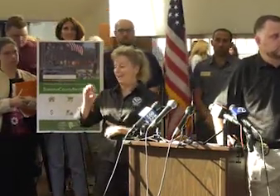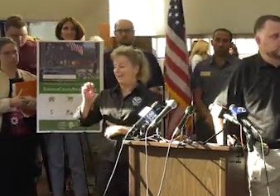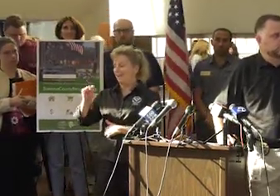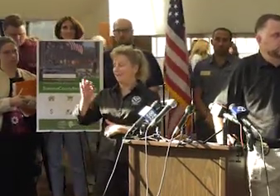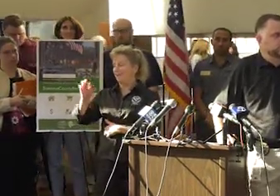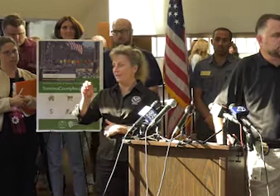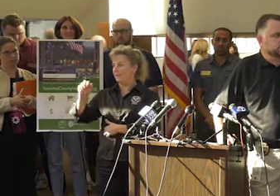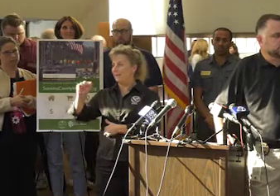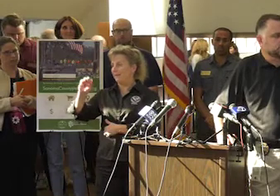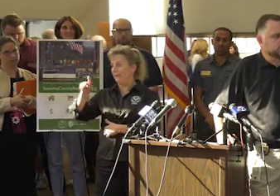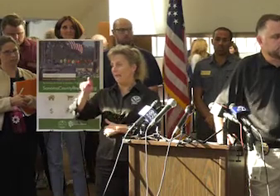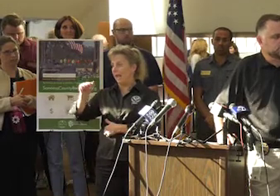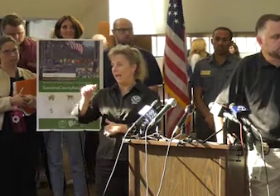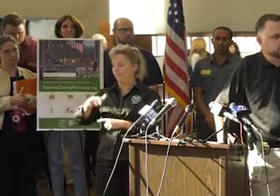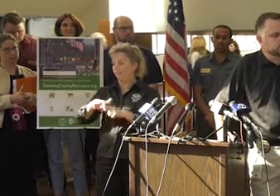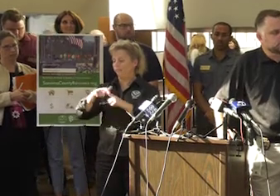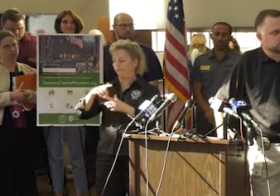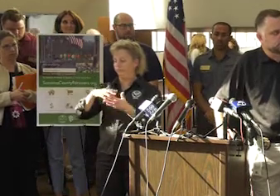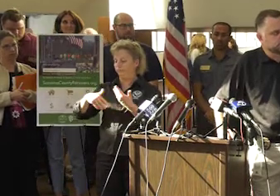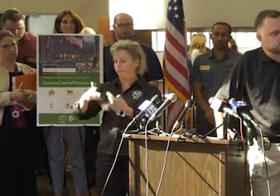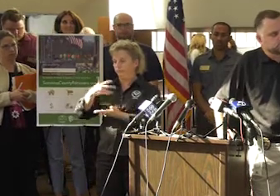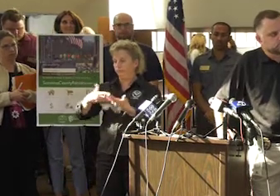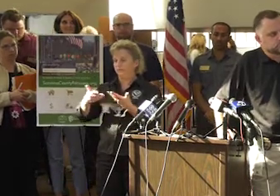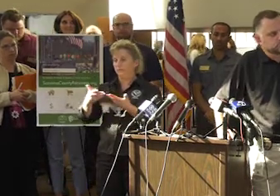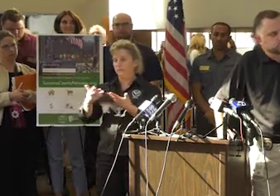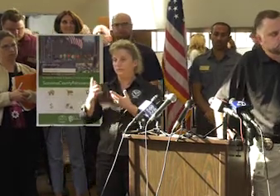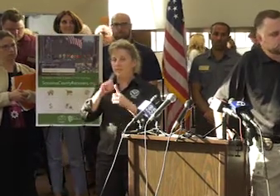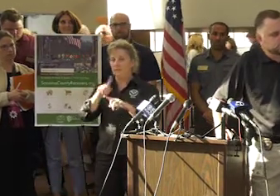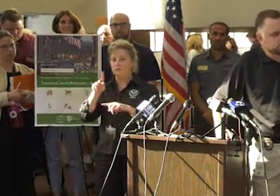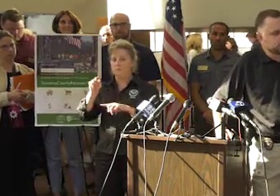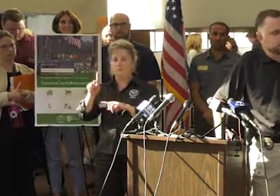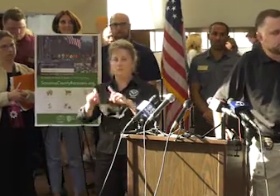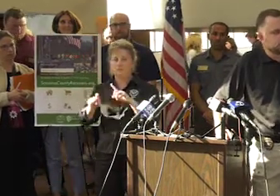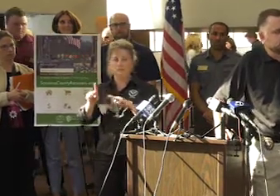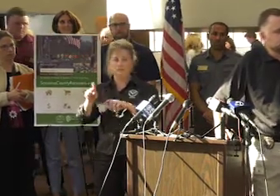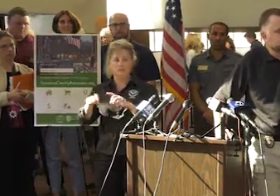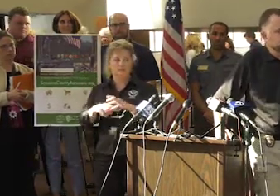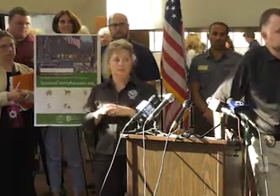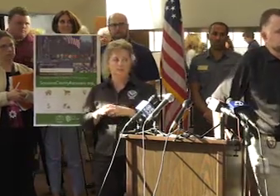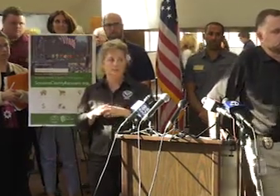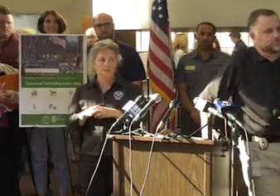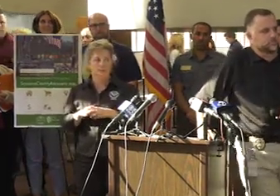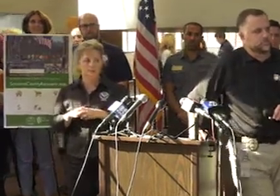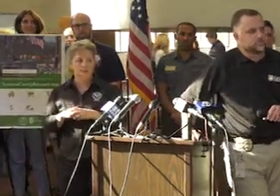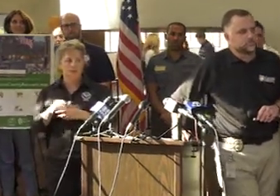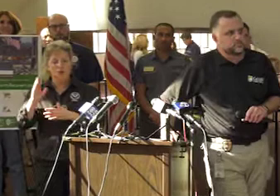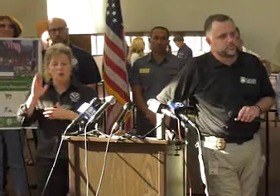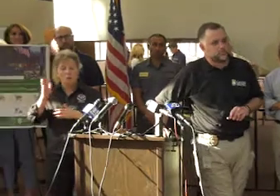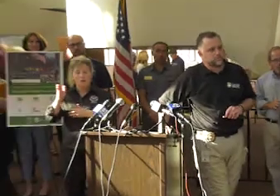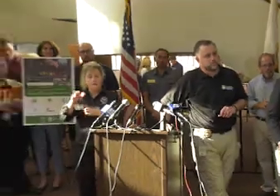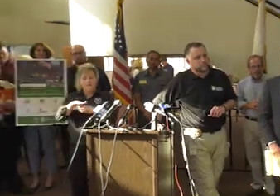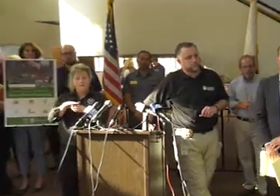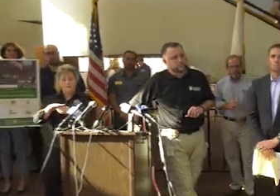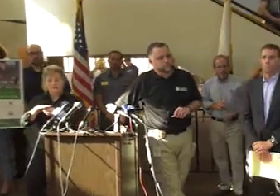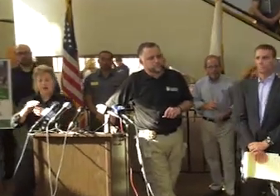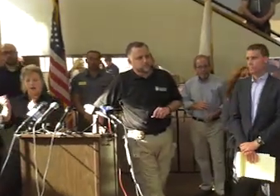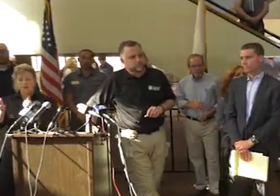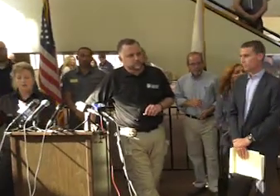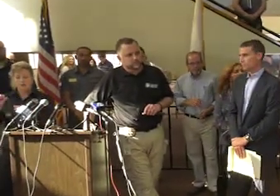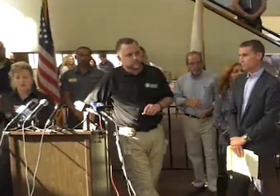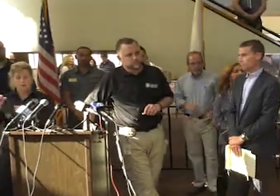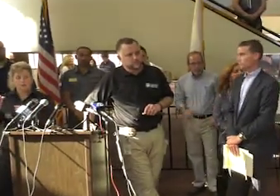FEMA, EPA are going to be hanging here to answer additional questions. Ma'am. Will the county allow auto insurers